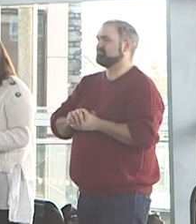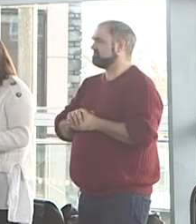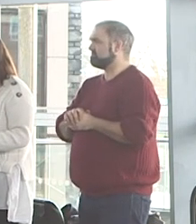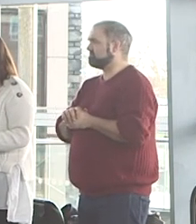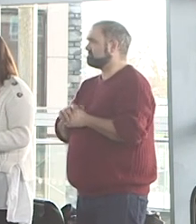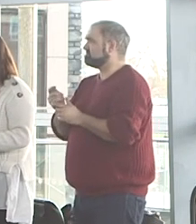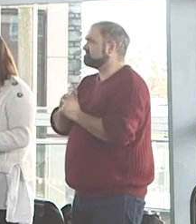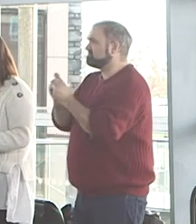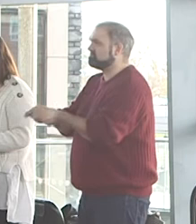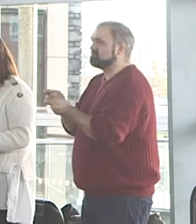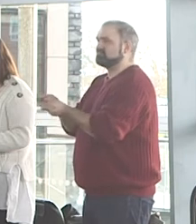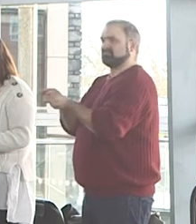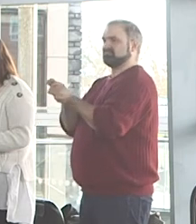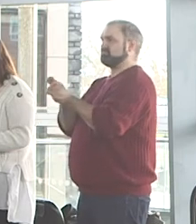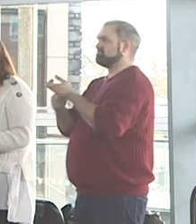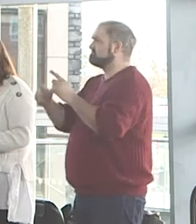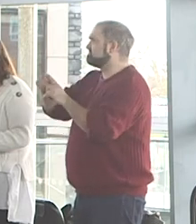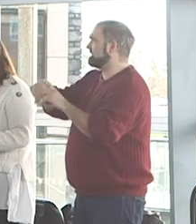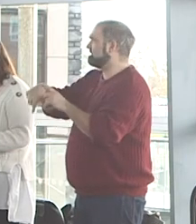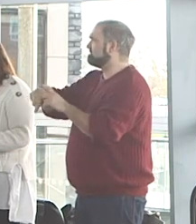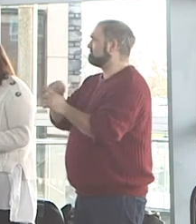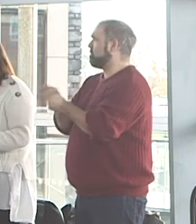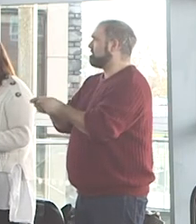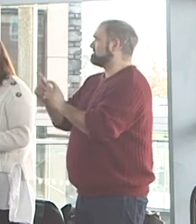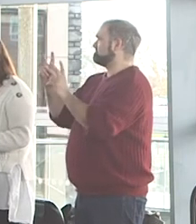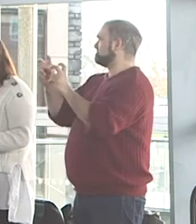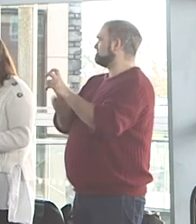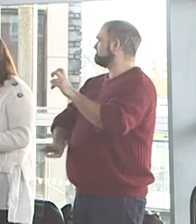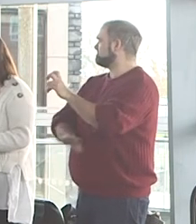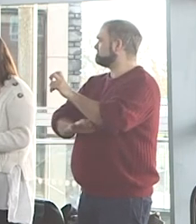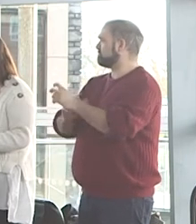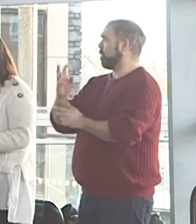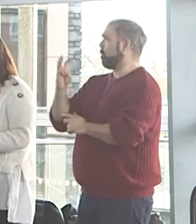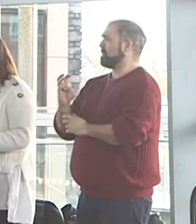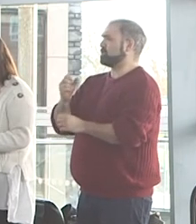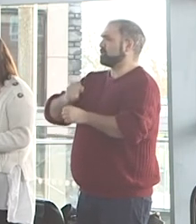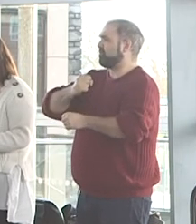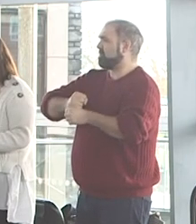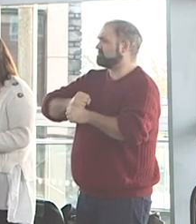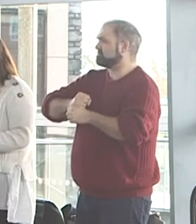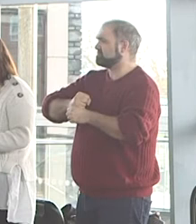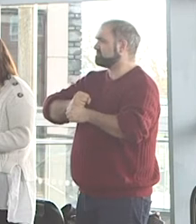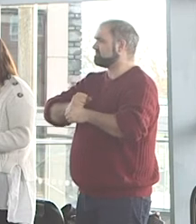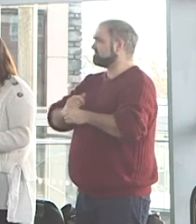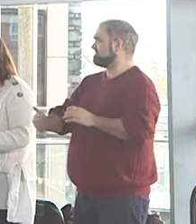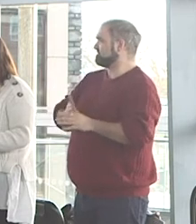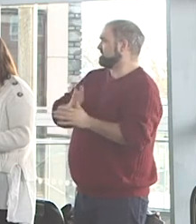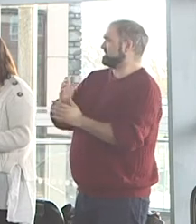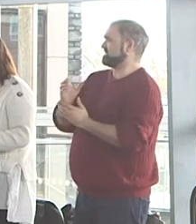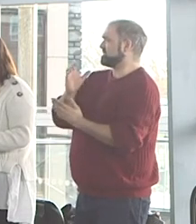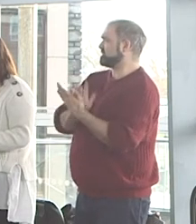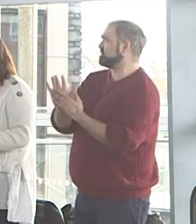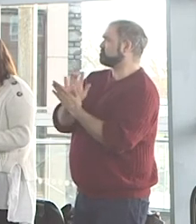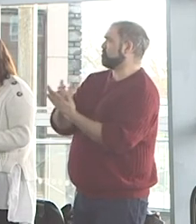Last year, Cardiff was awarded the title of Nation of Sanctuary. And with it, the Welsh Government published the Nation of Sanctuary Report, which is a plan